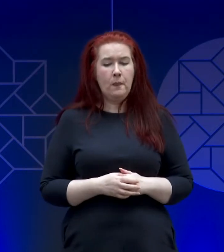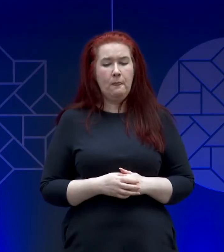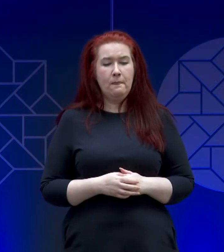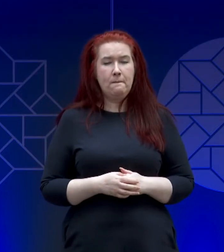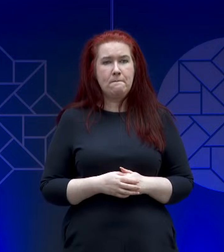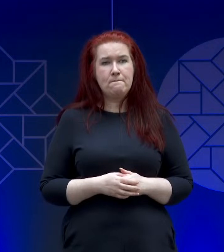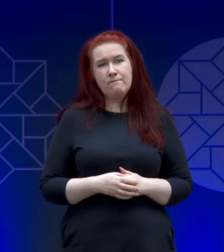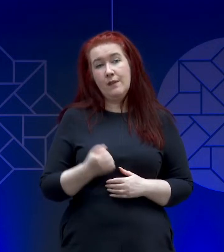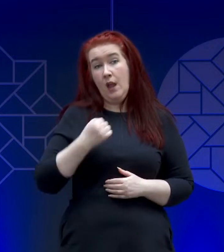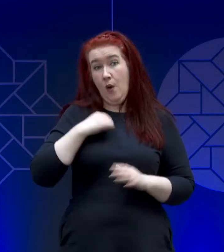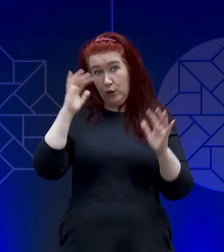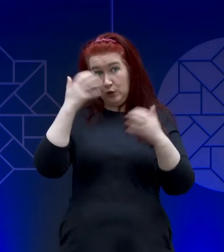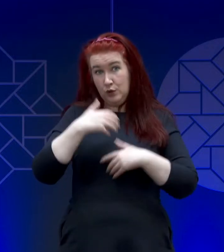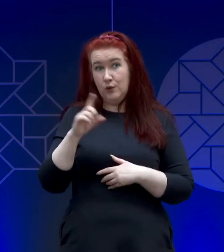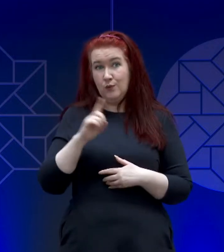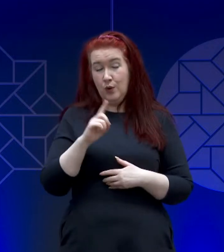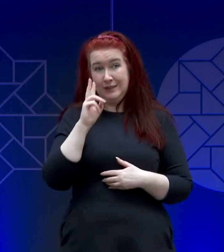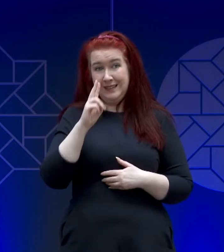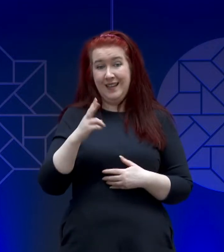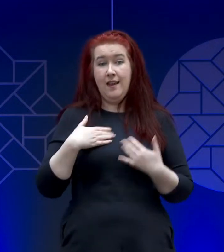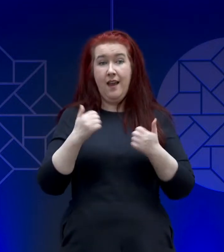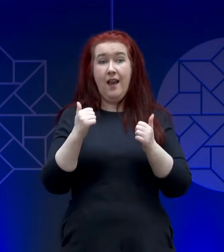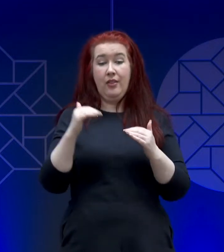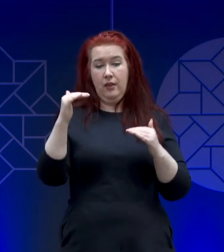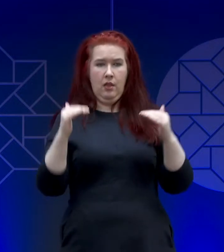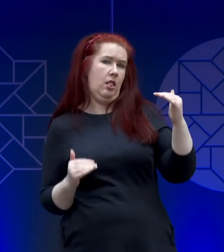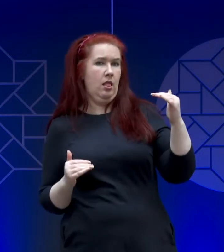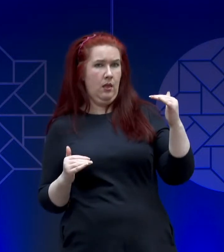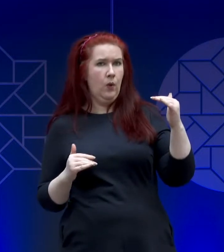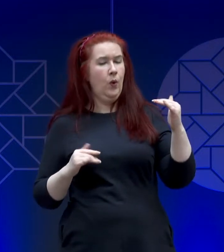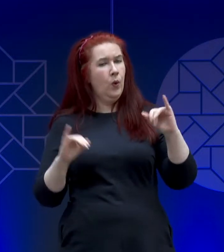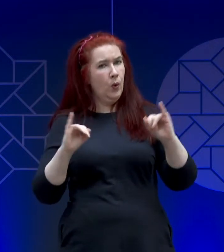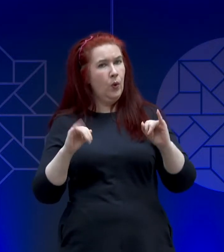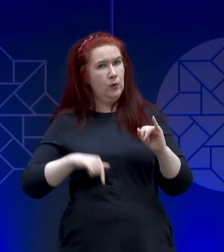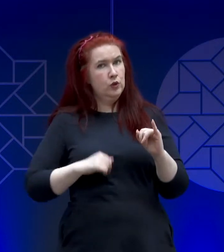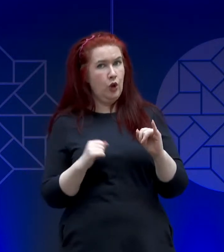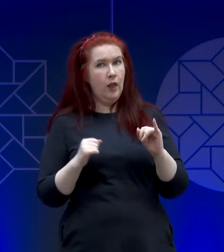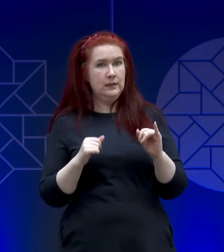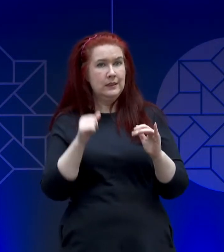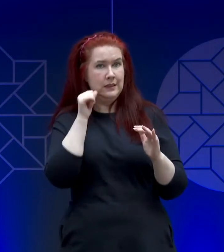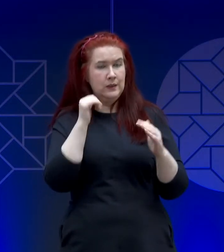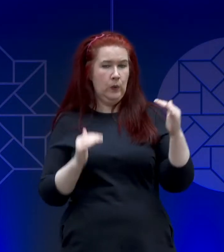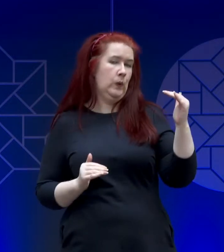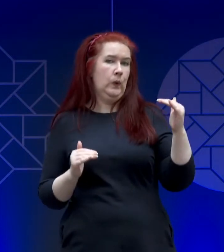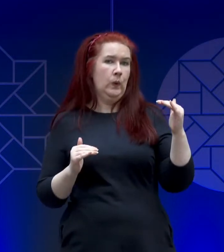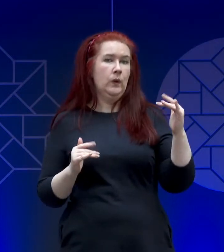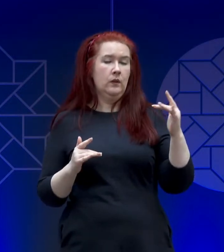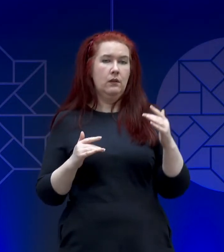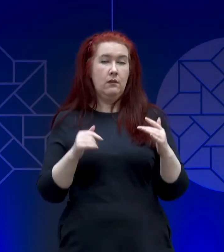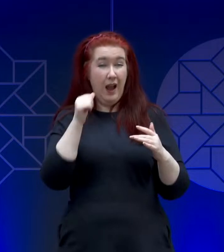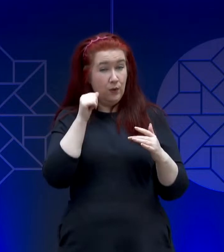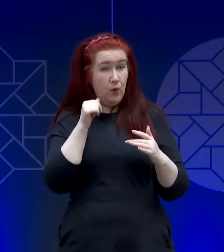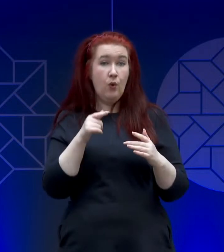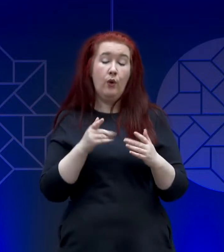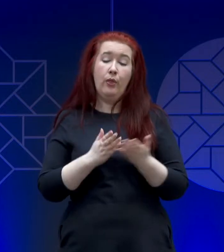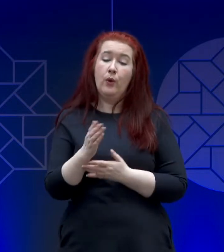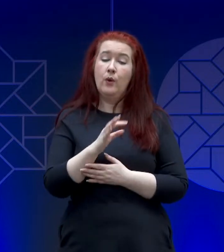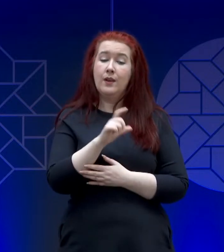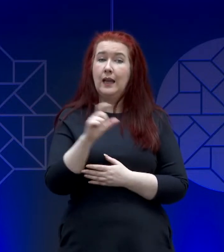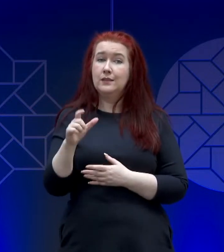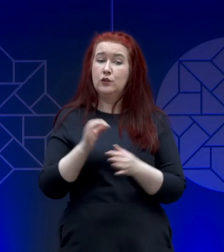The concern that we have is the widening health inequalities we're seeing in Scotland, and I know that reducing inequalities is, it's woven through the cancer